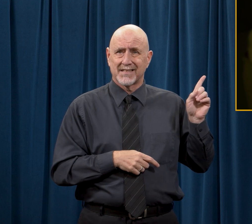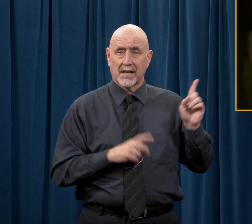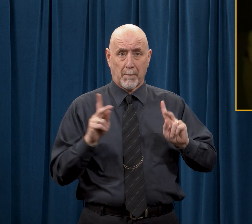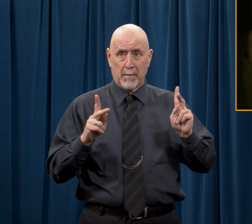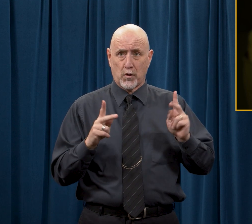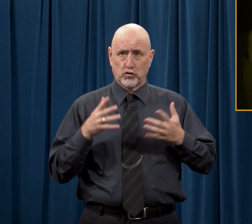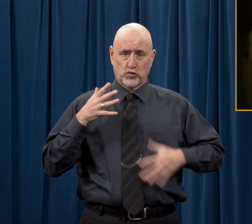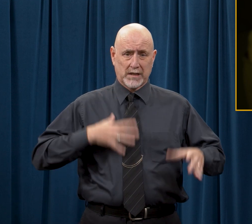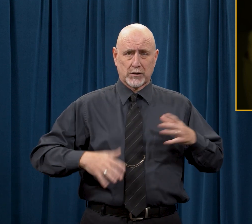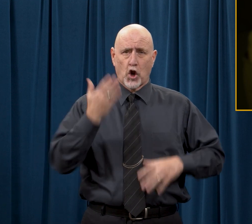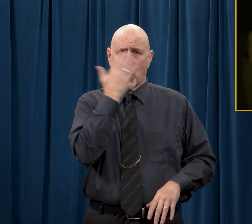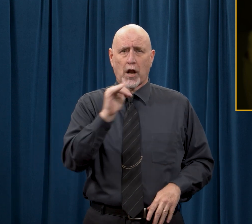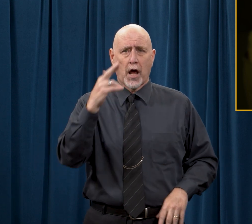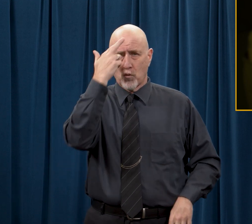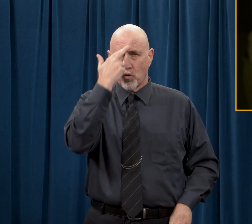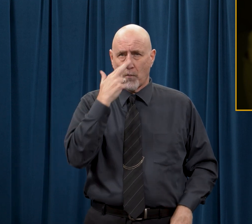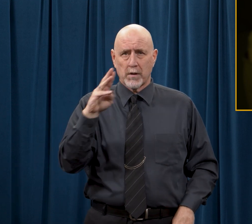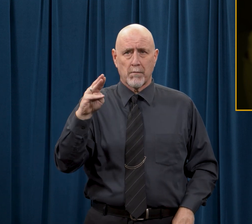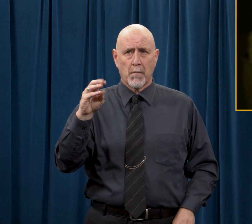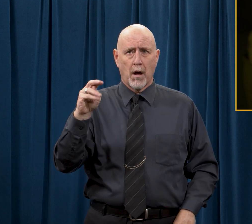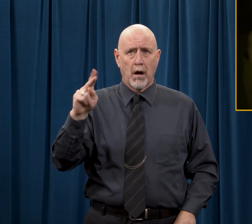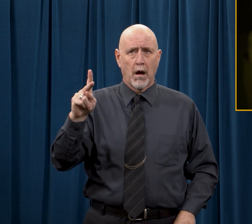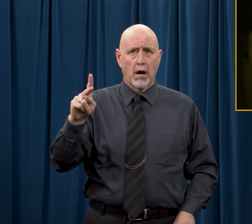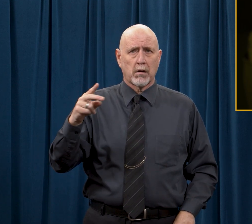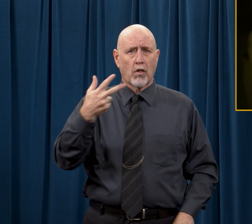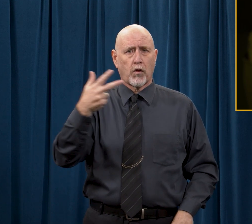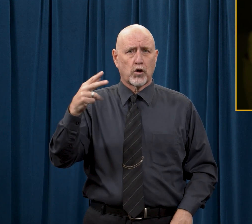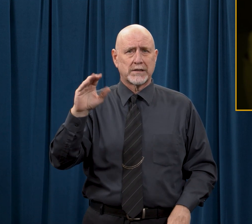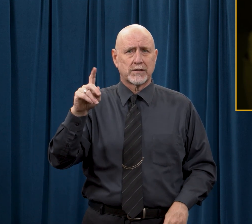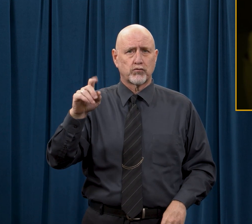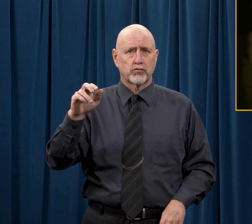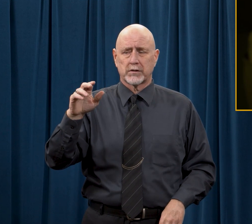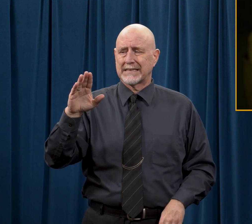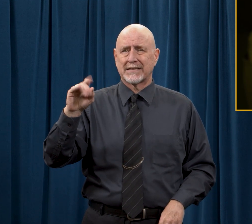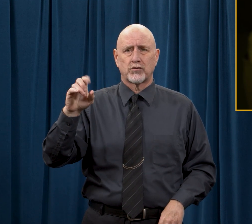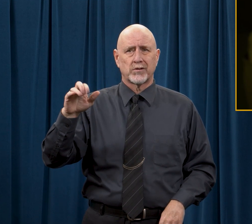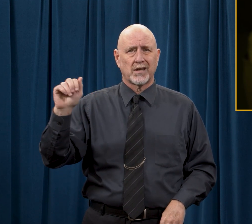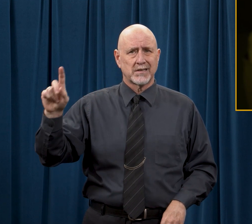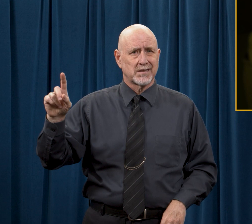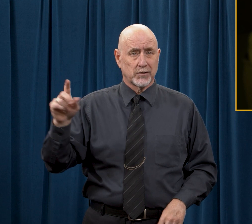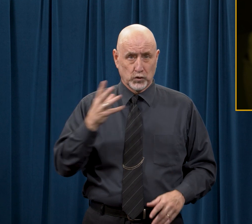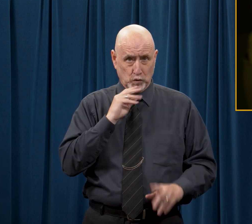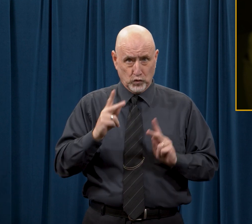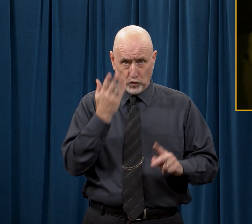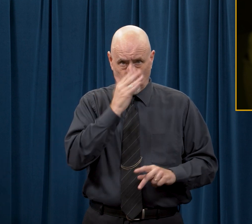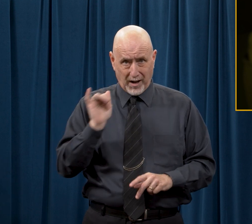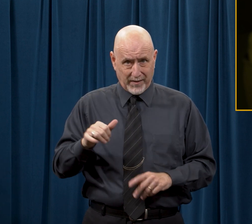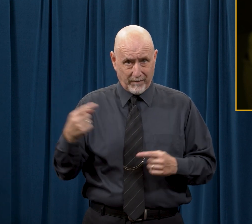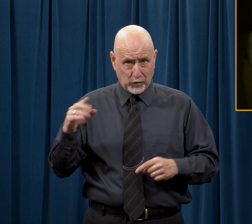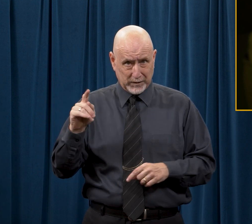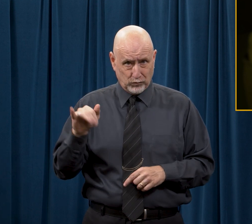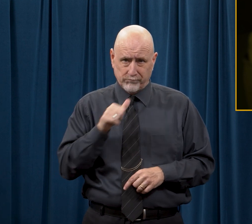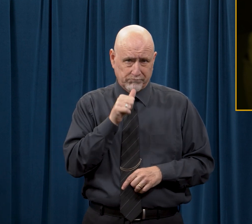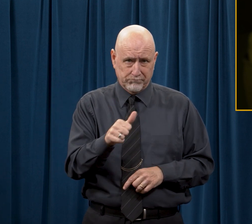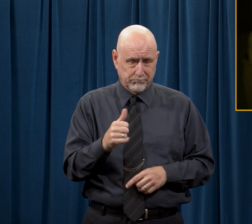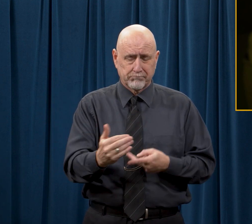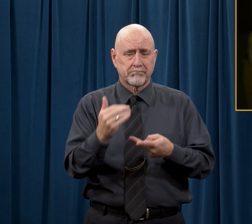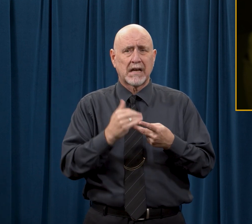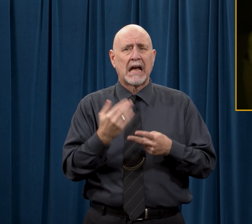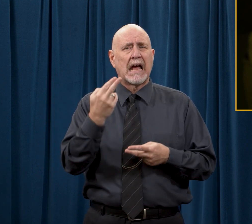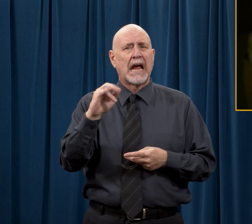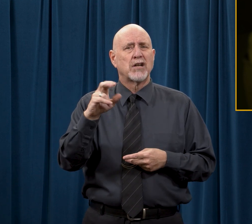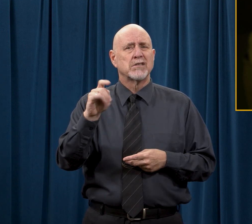notice the people are dressed like Roman monks of the 3rd century AD. That's not the way the Jews looked in the 1st